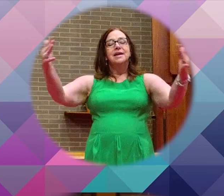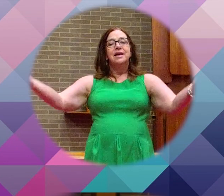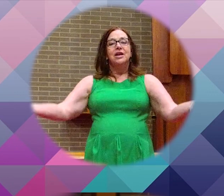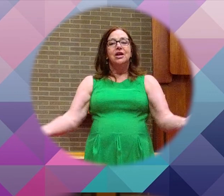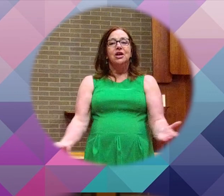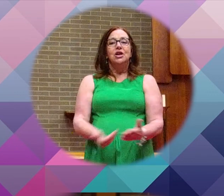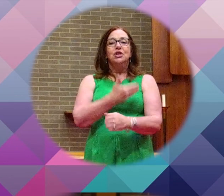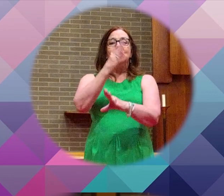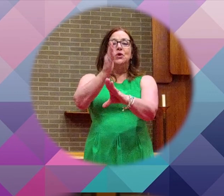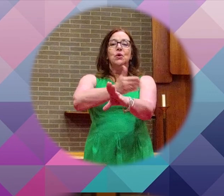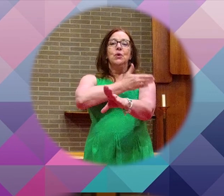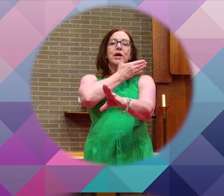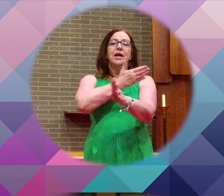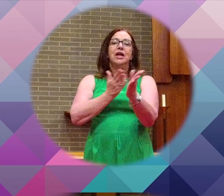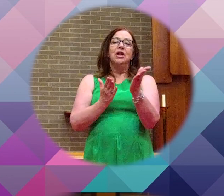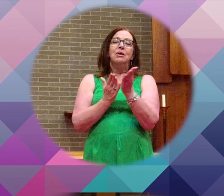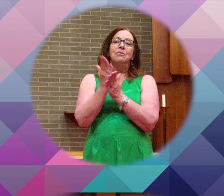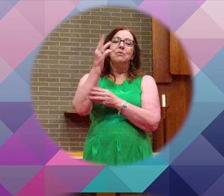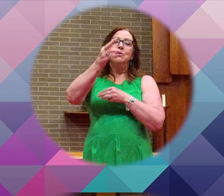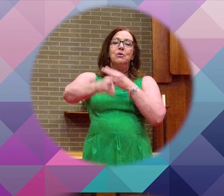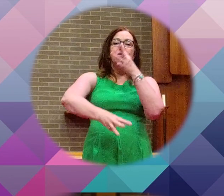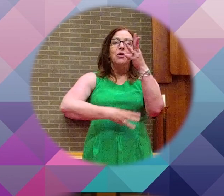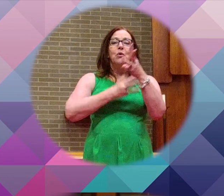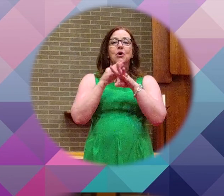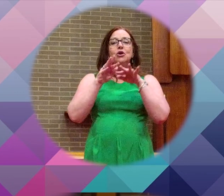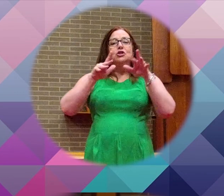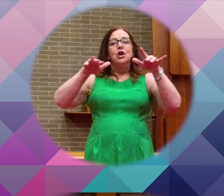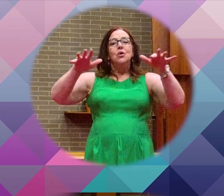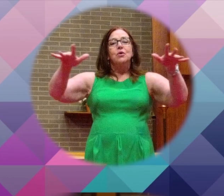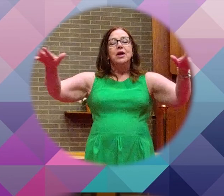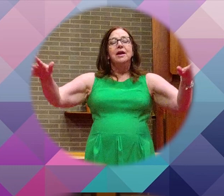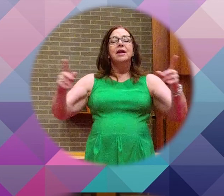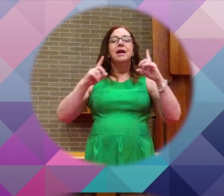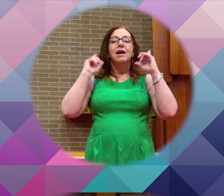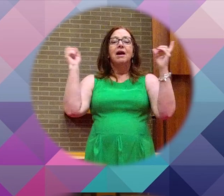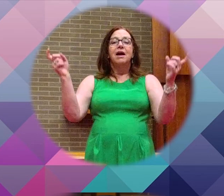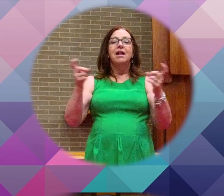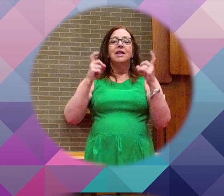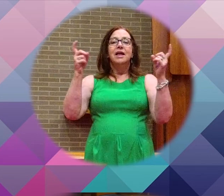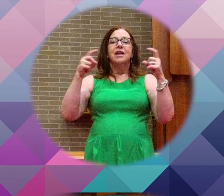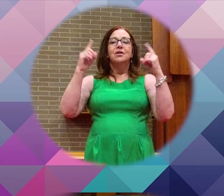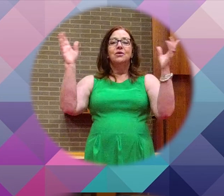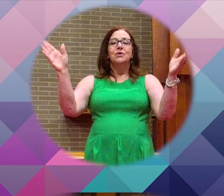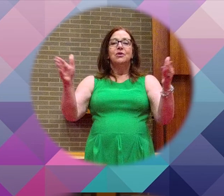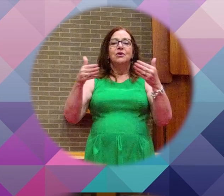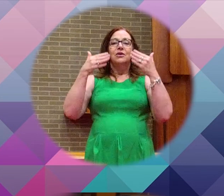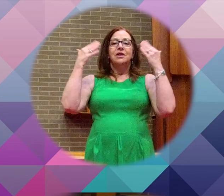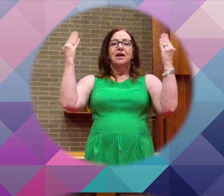Shall ring.